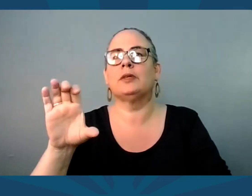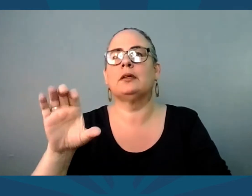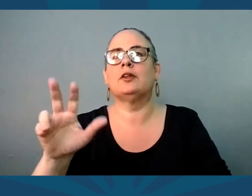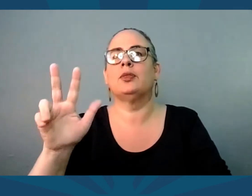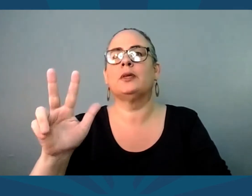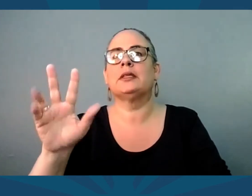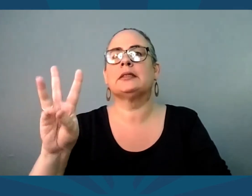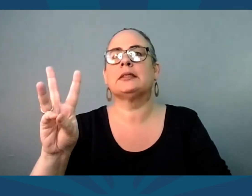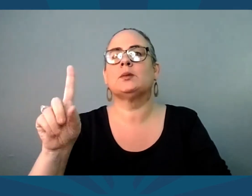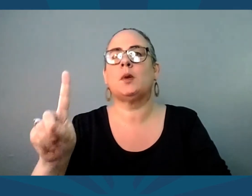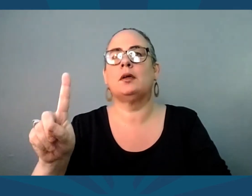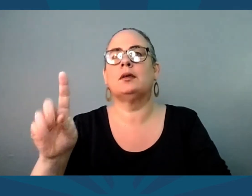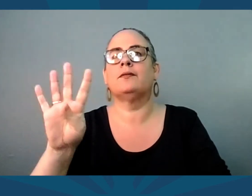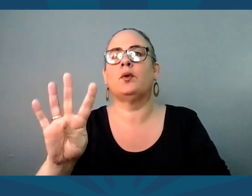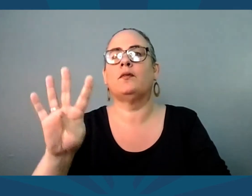TTY,